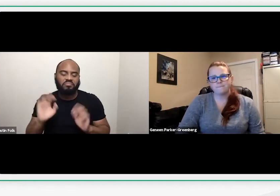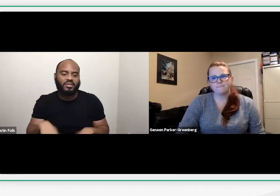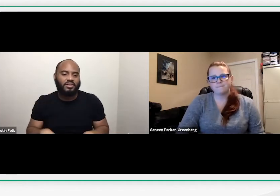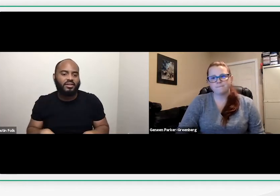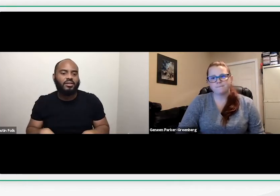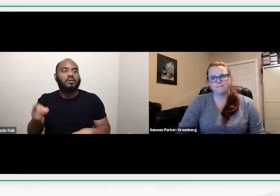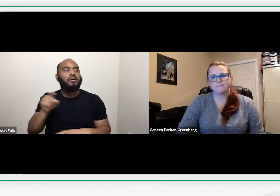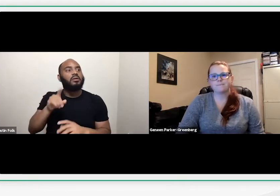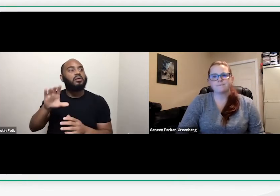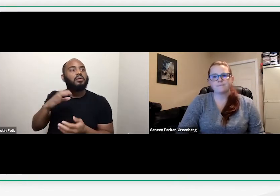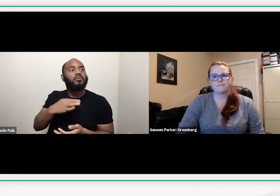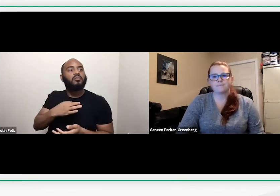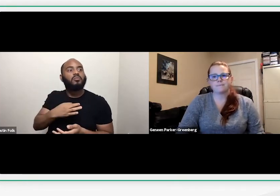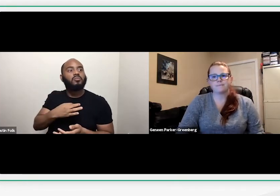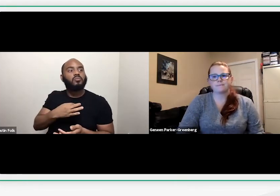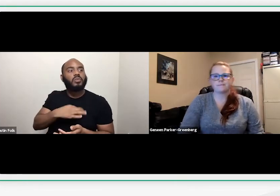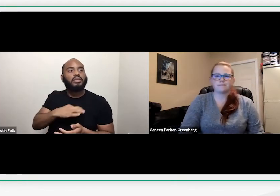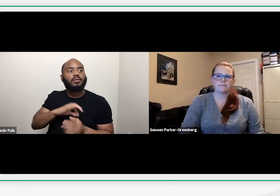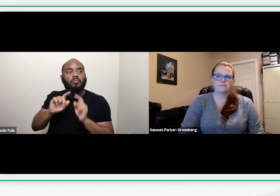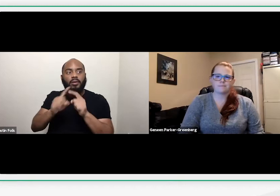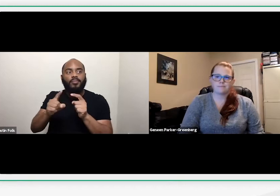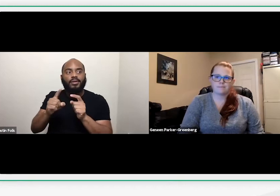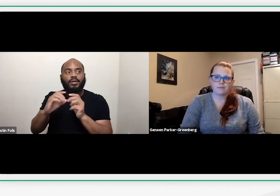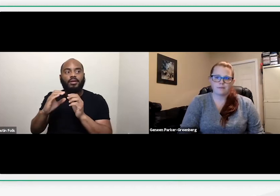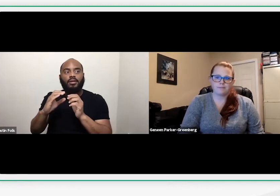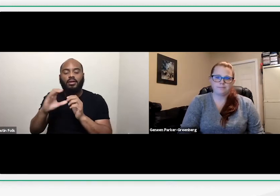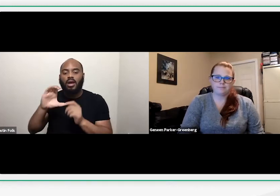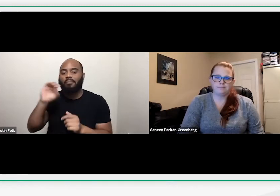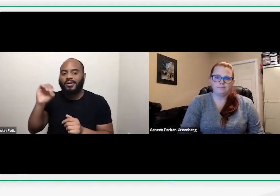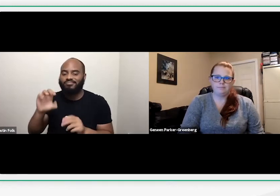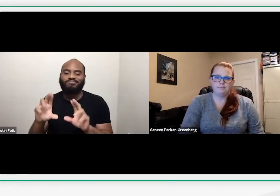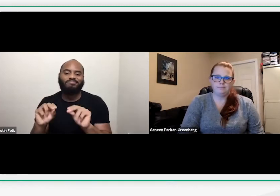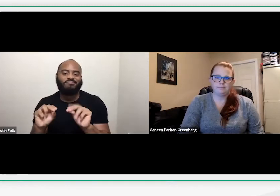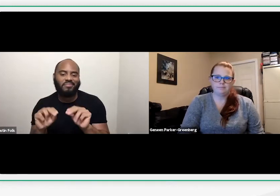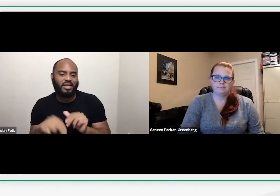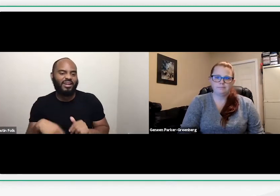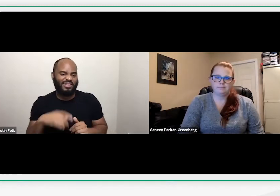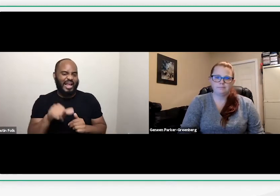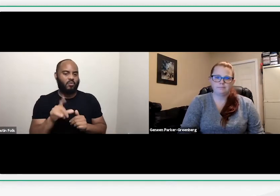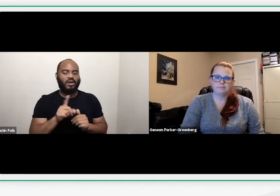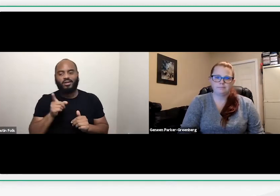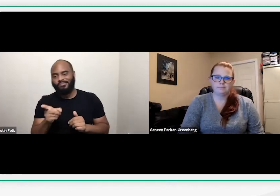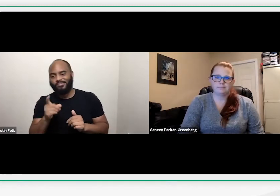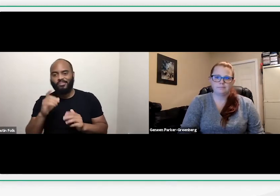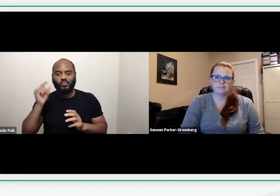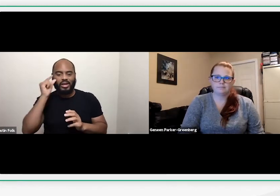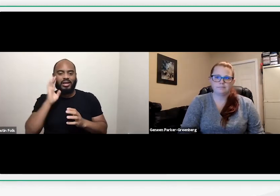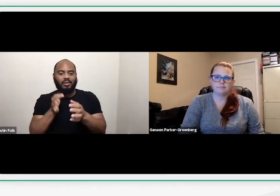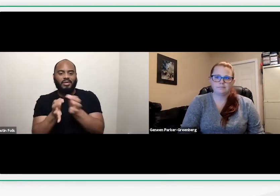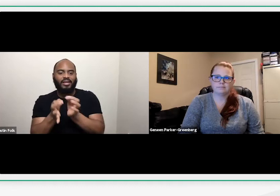provide references to where you can find that credit repair help at. Credit repair